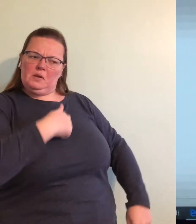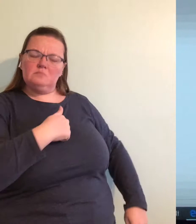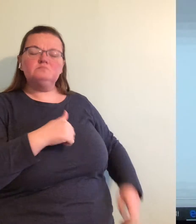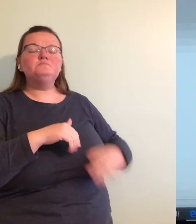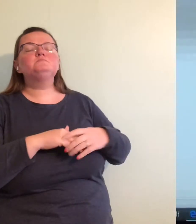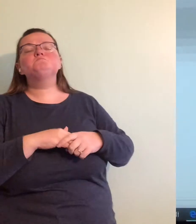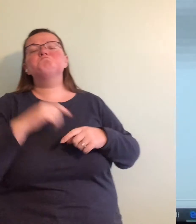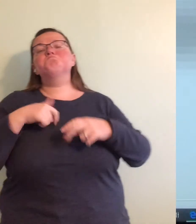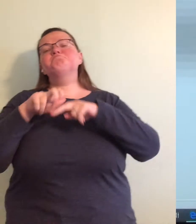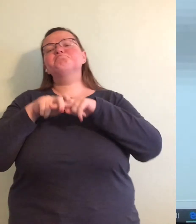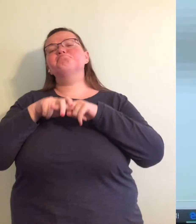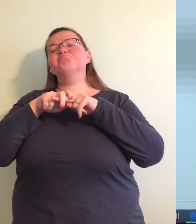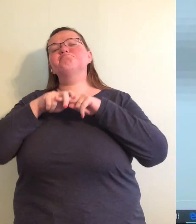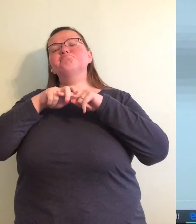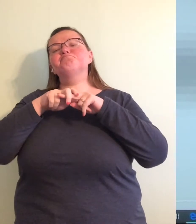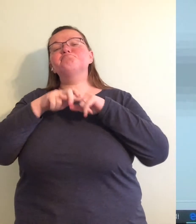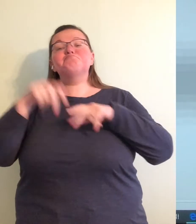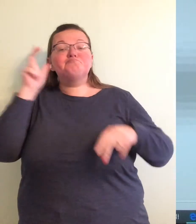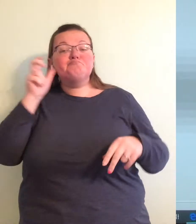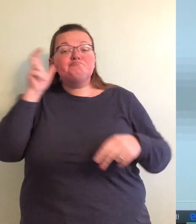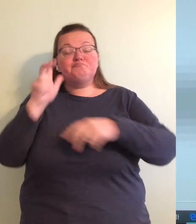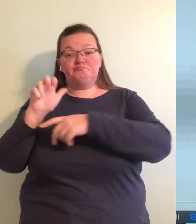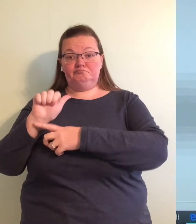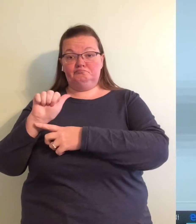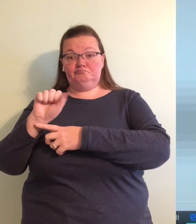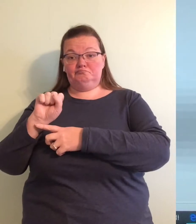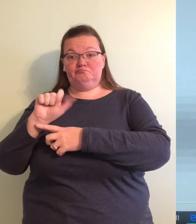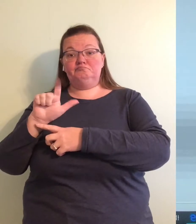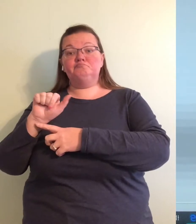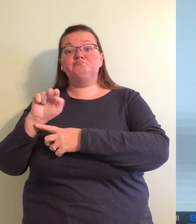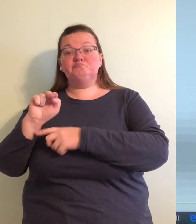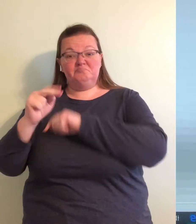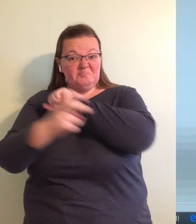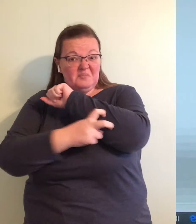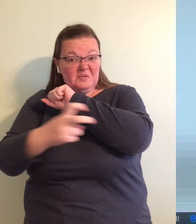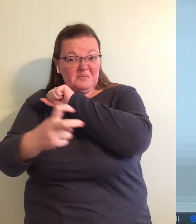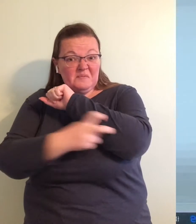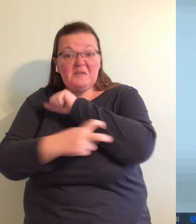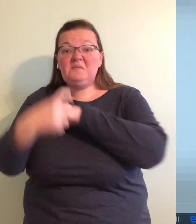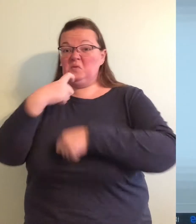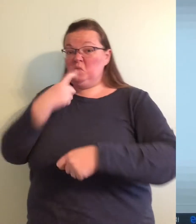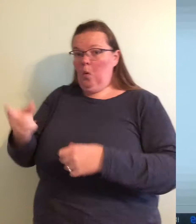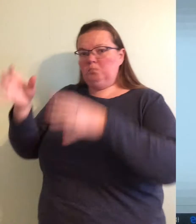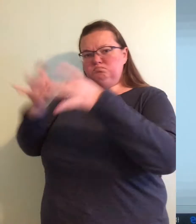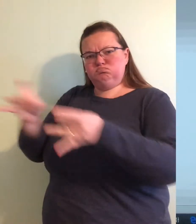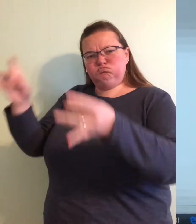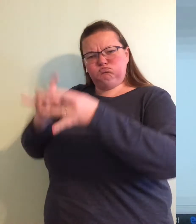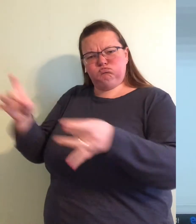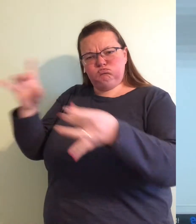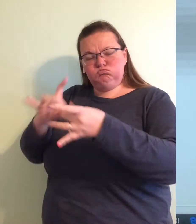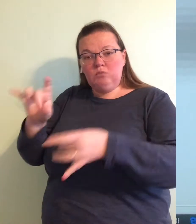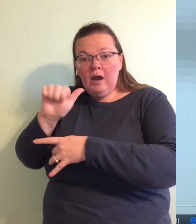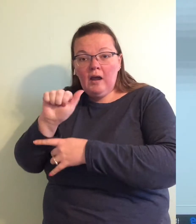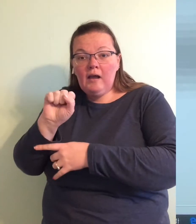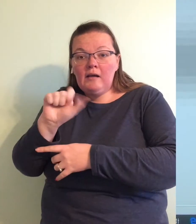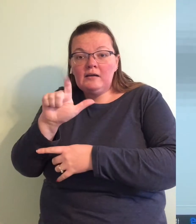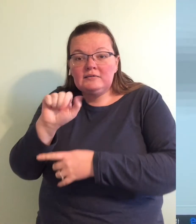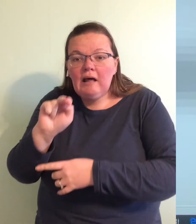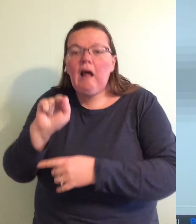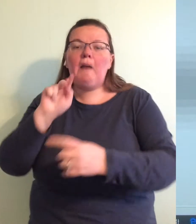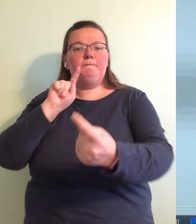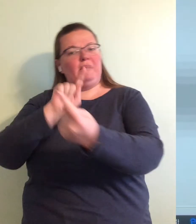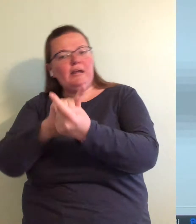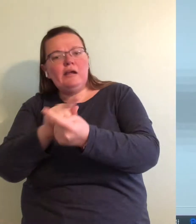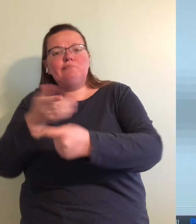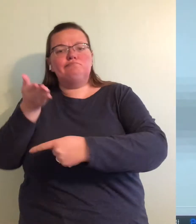listened until Mr. Beaver told them about Aslan, and until he had heard the whole arrangement for meeting Aslan at the stone table.